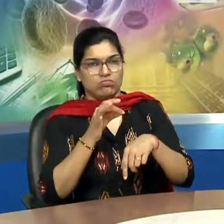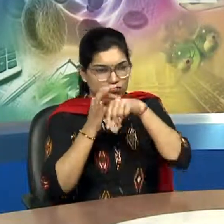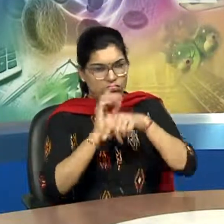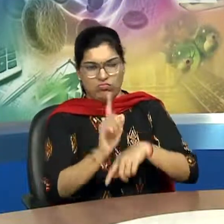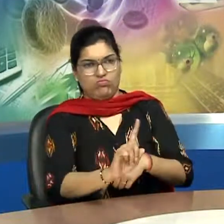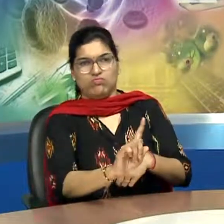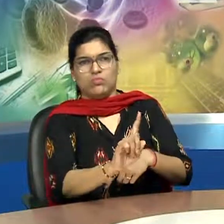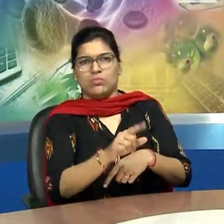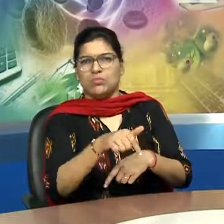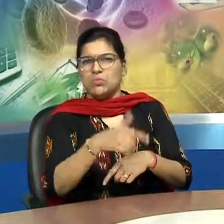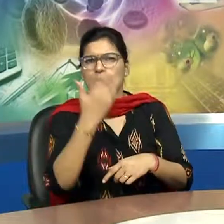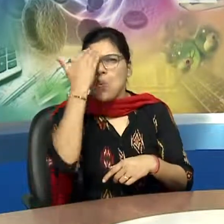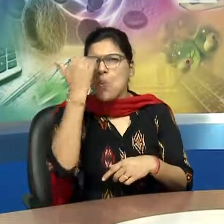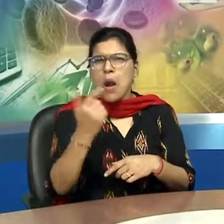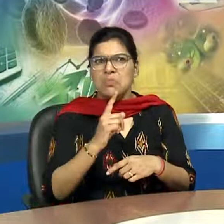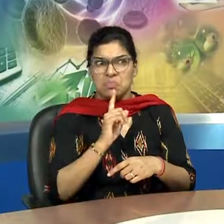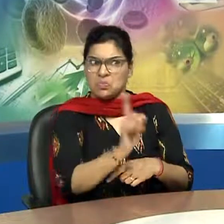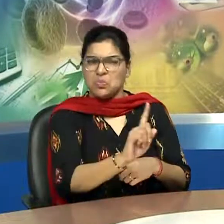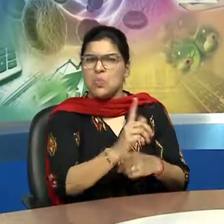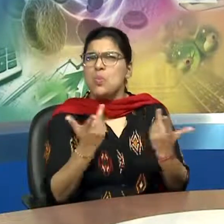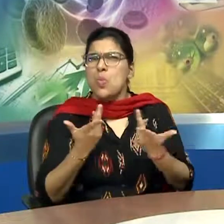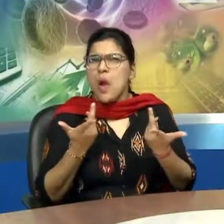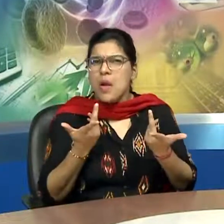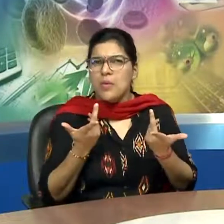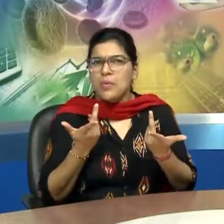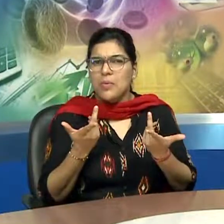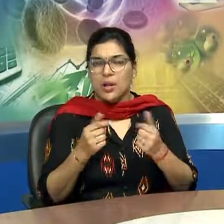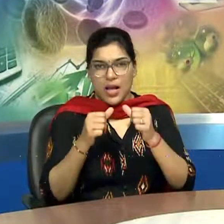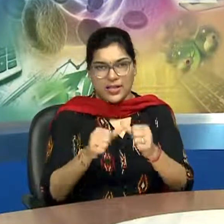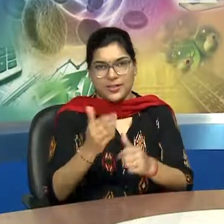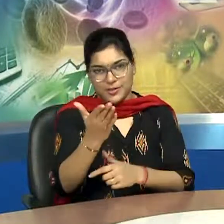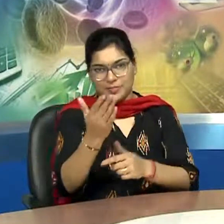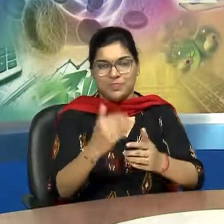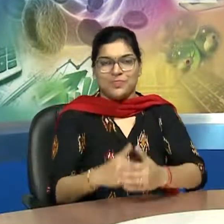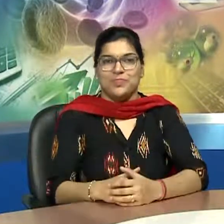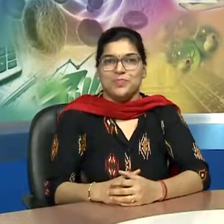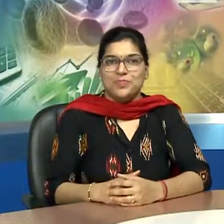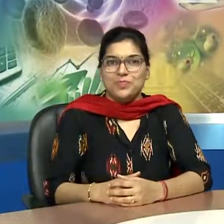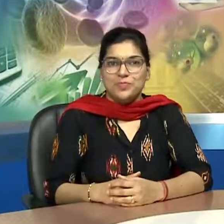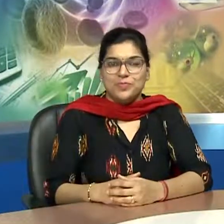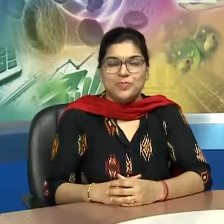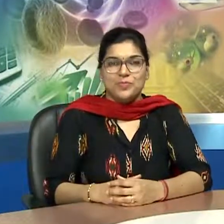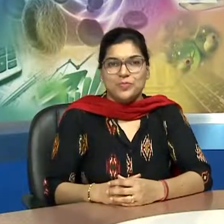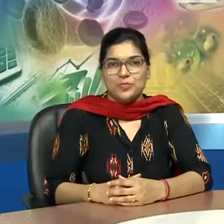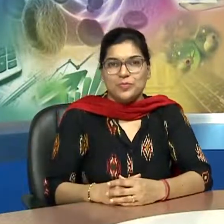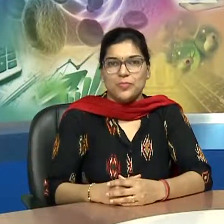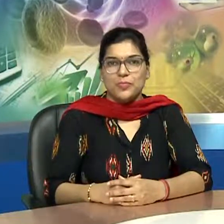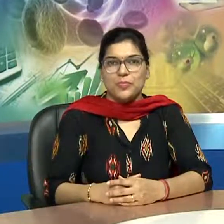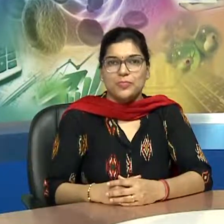addicted, they should firmly choose not to fall victim to drug addiction?